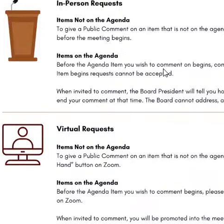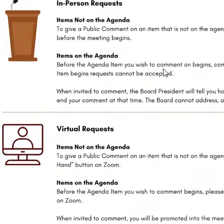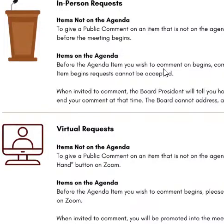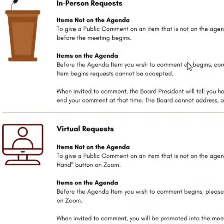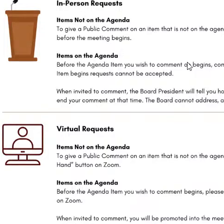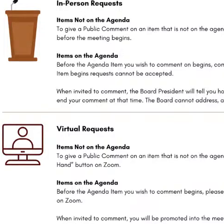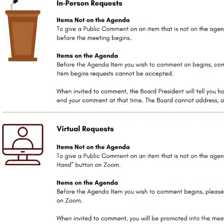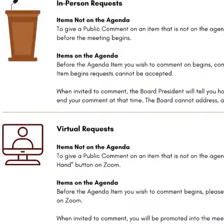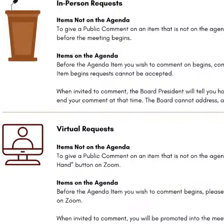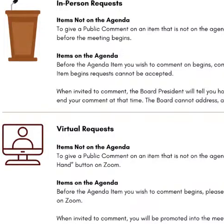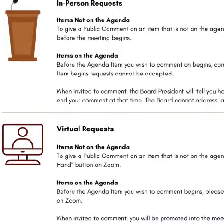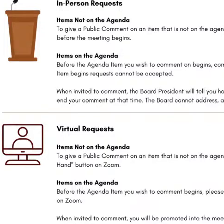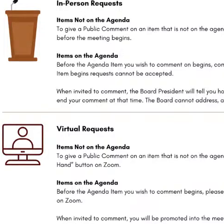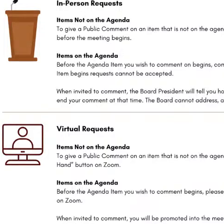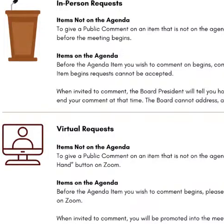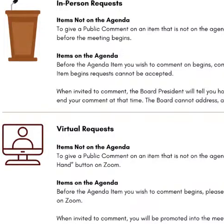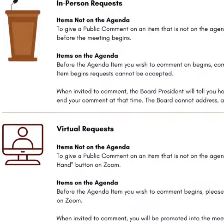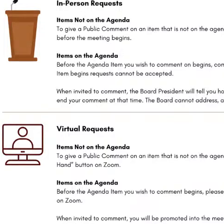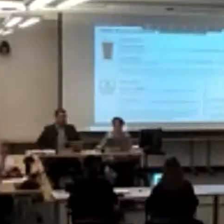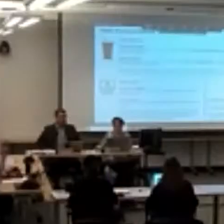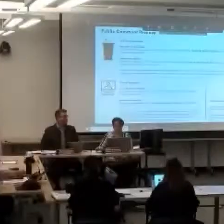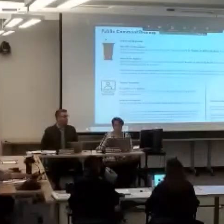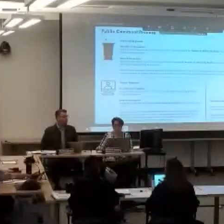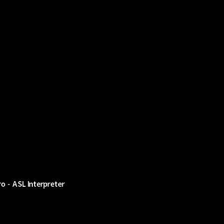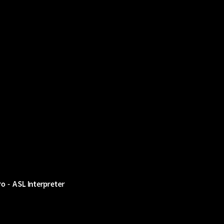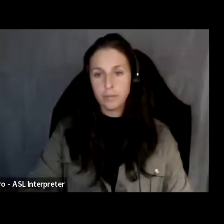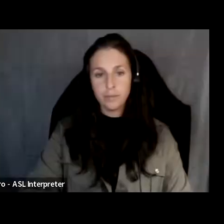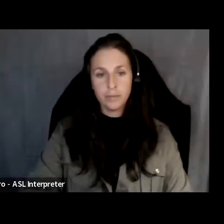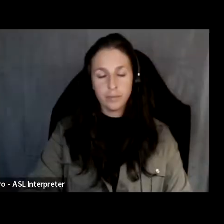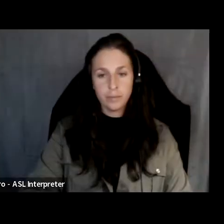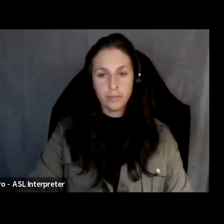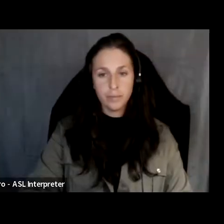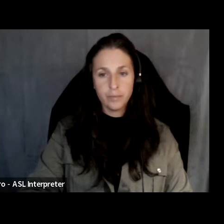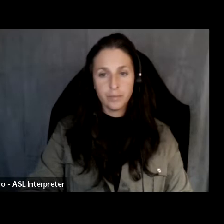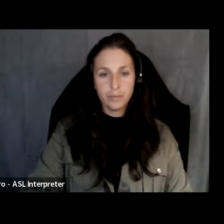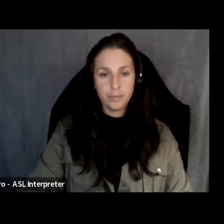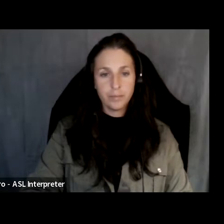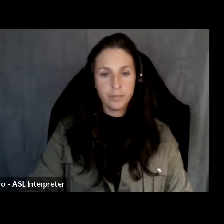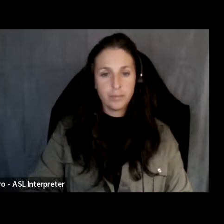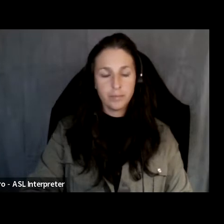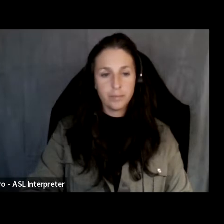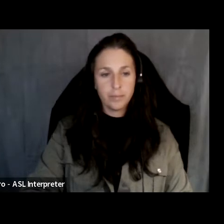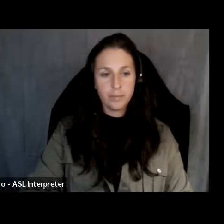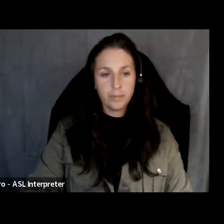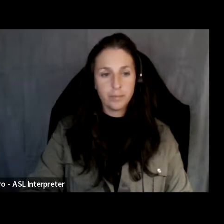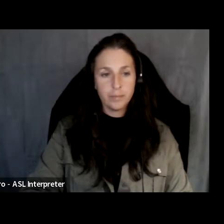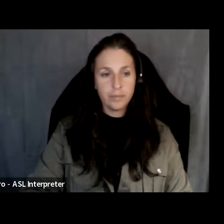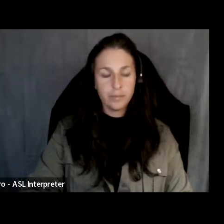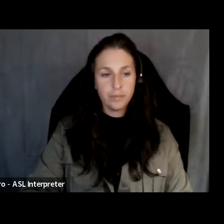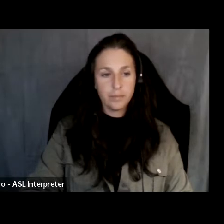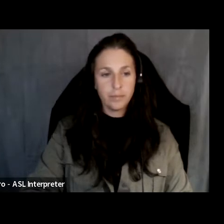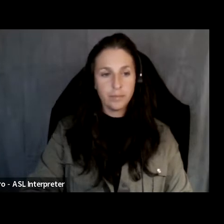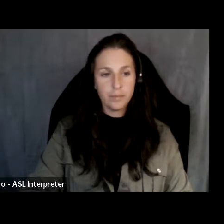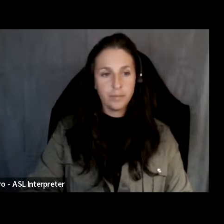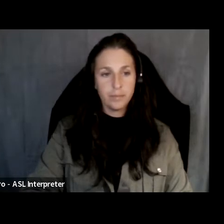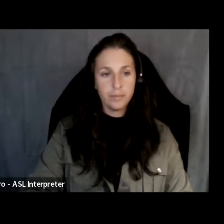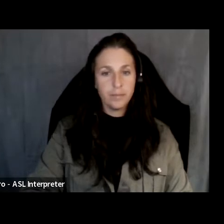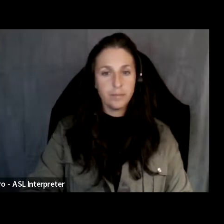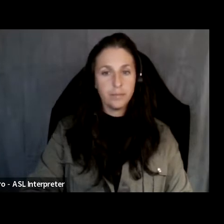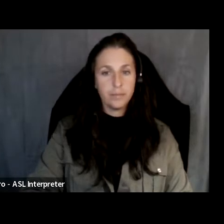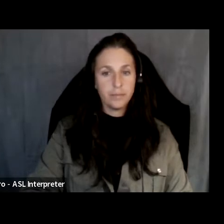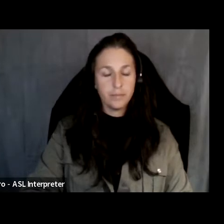in the beginning until we gradually get better. And I think we have 4 words to prepare. That's a lot. Not the way to